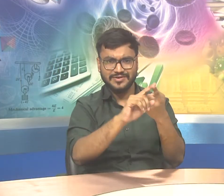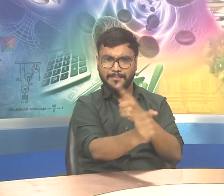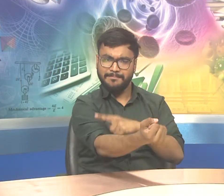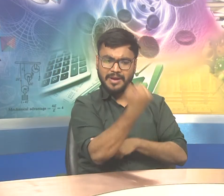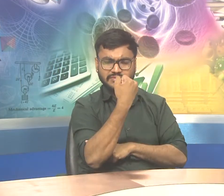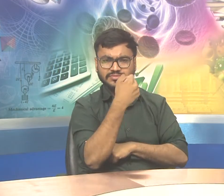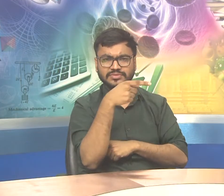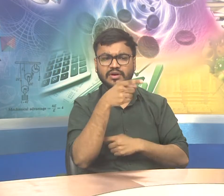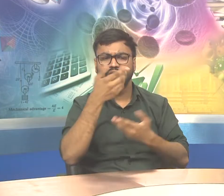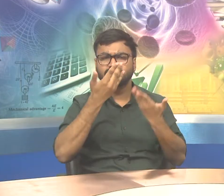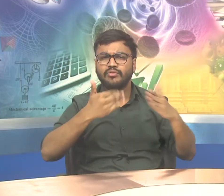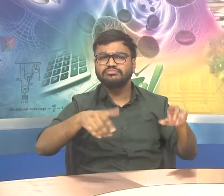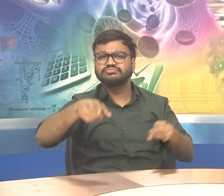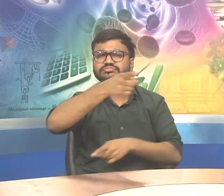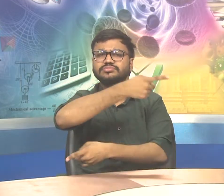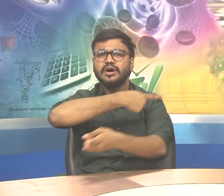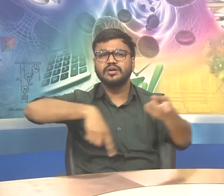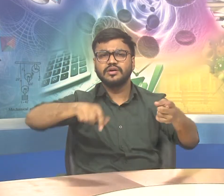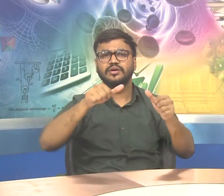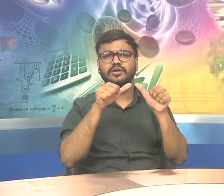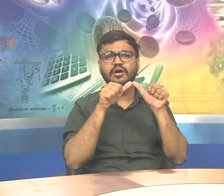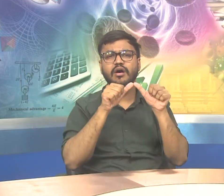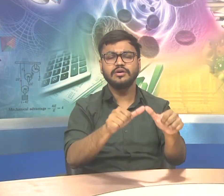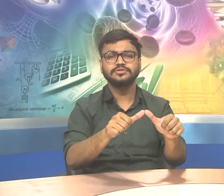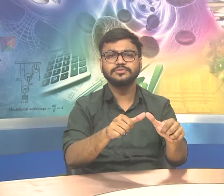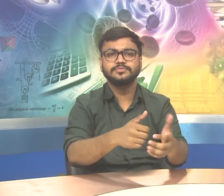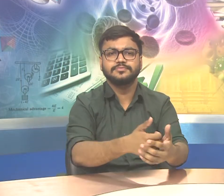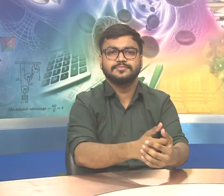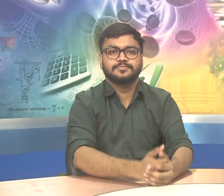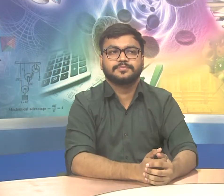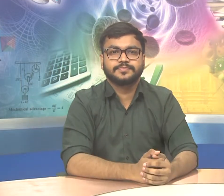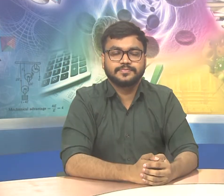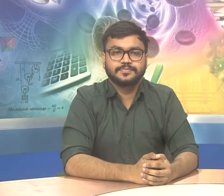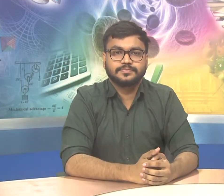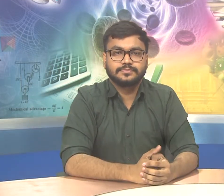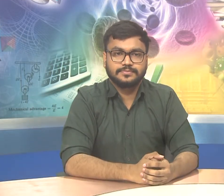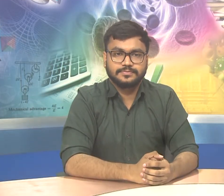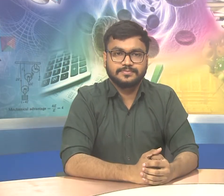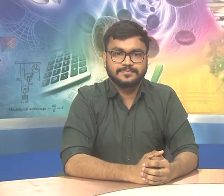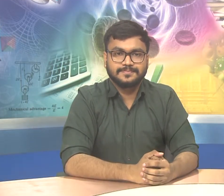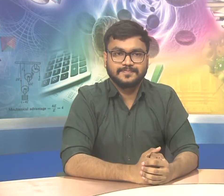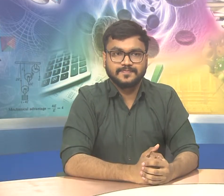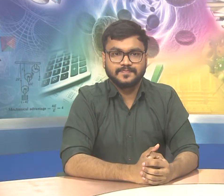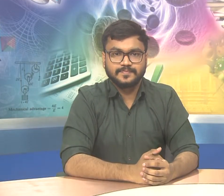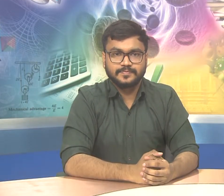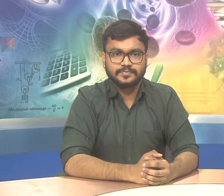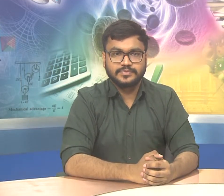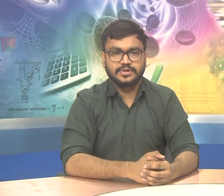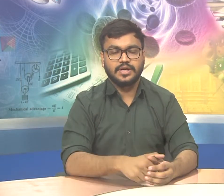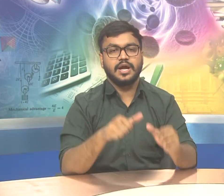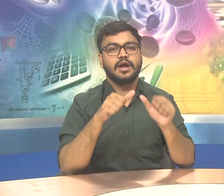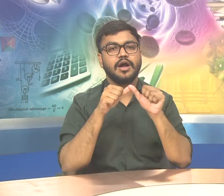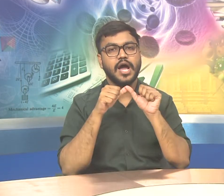a motor converts electrical energy into which energy?